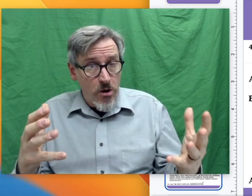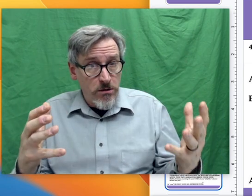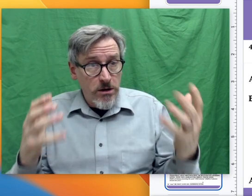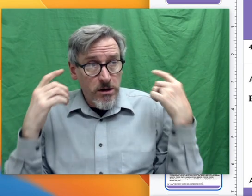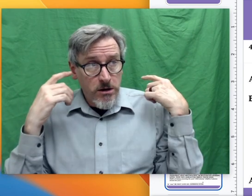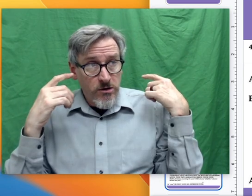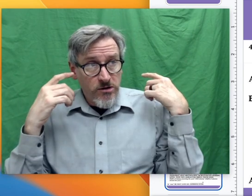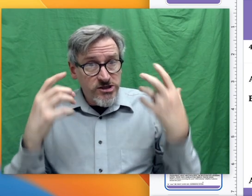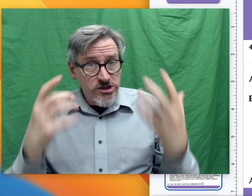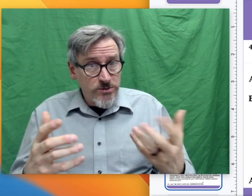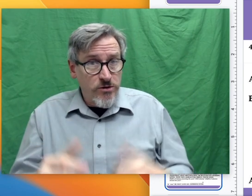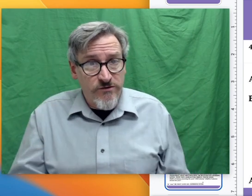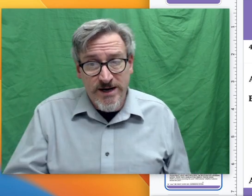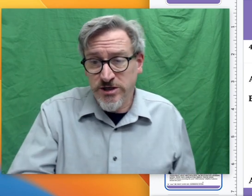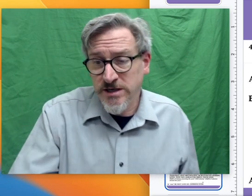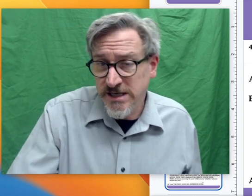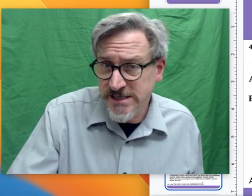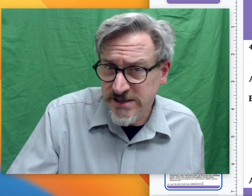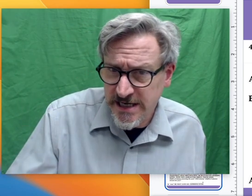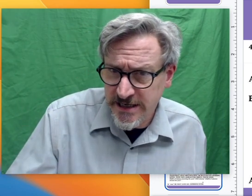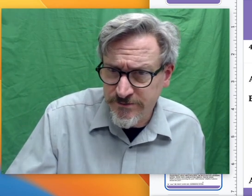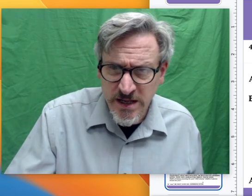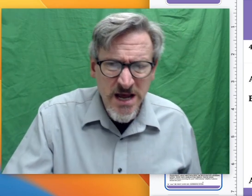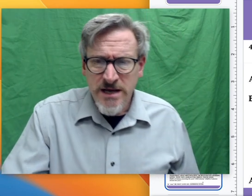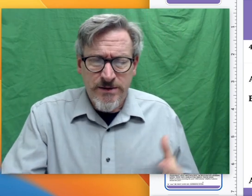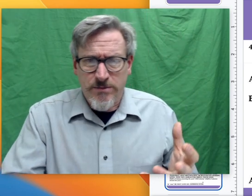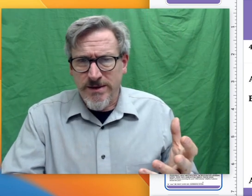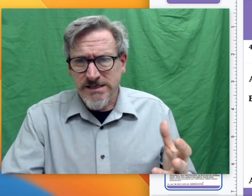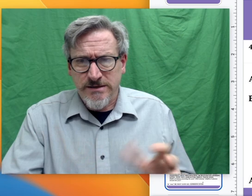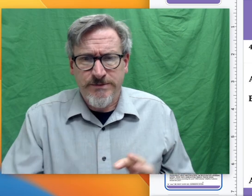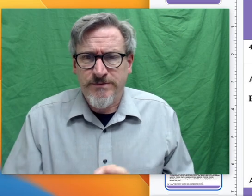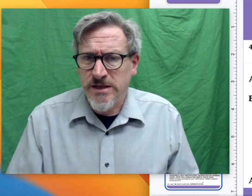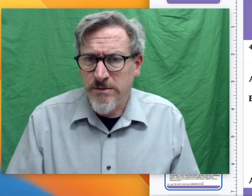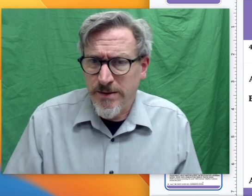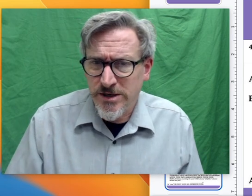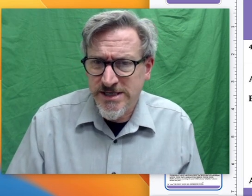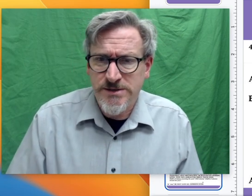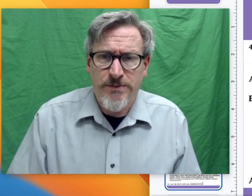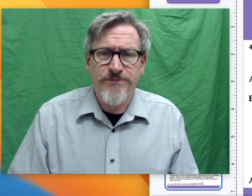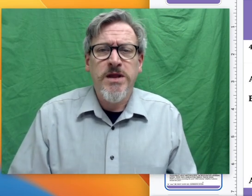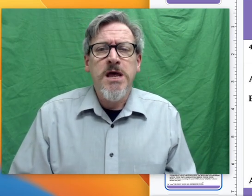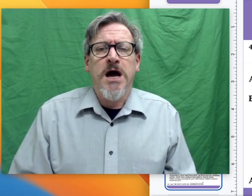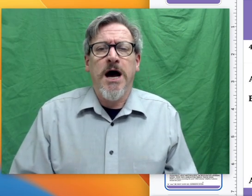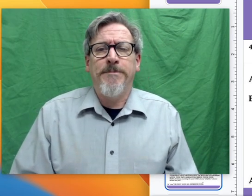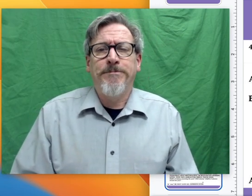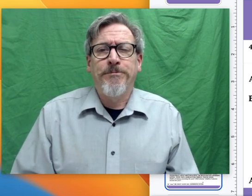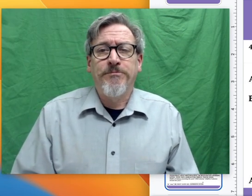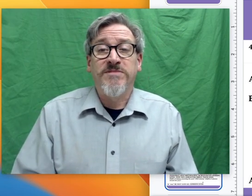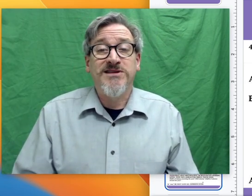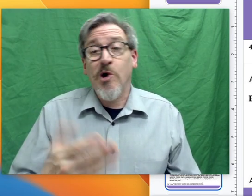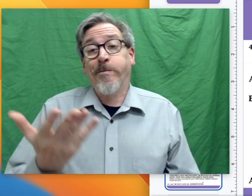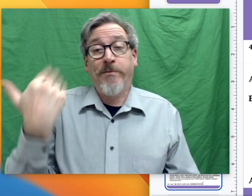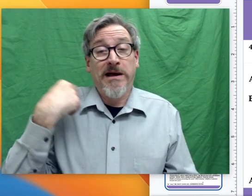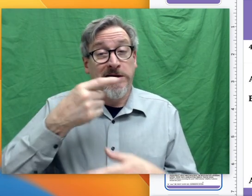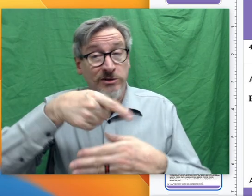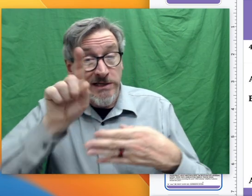know. So much more information is in the signing. Probably doesn't make much sense, but